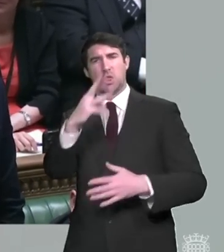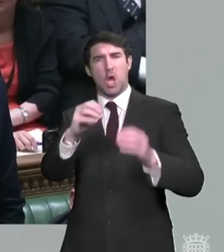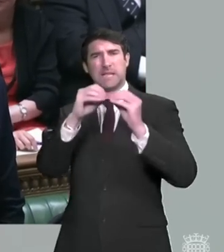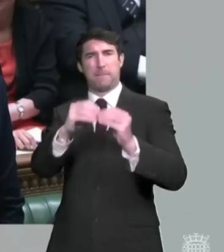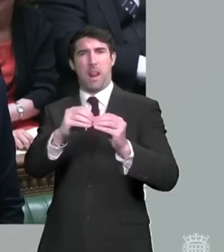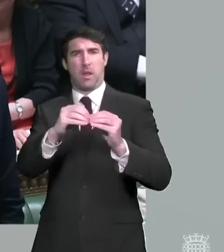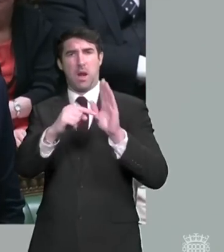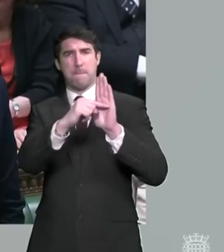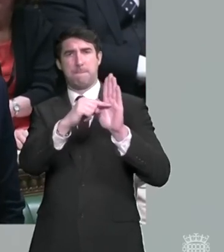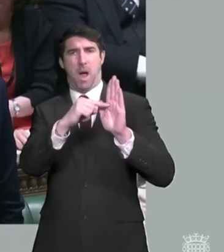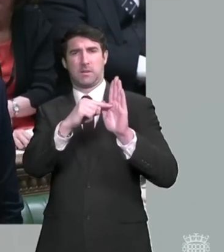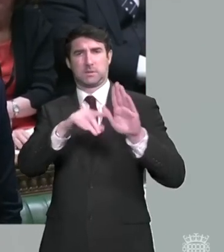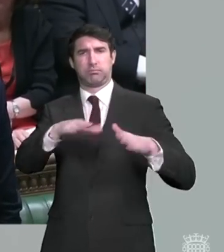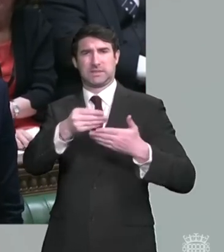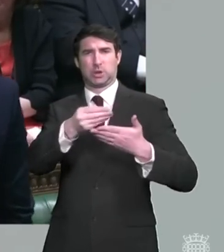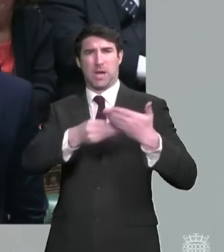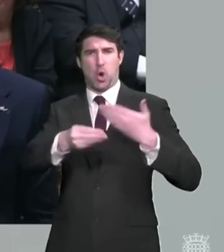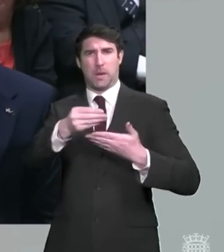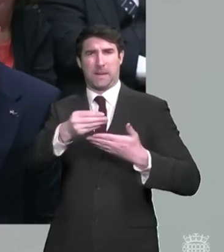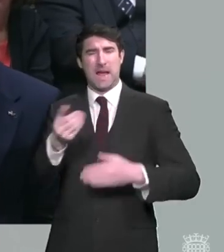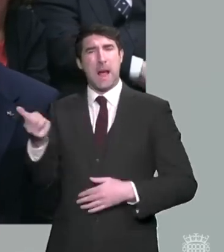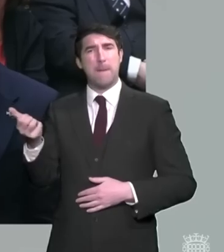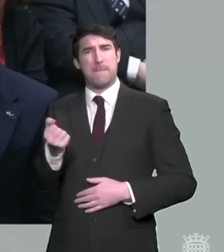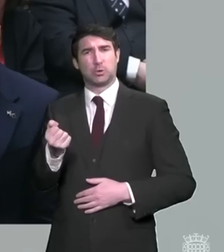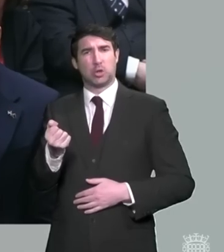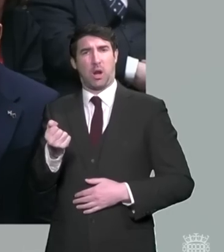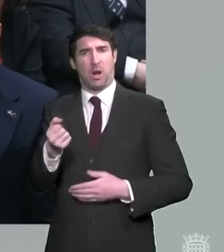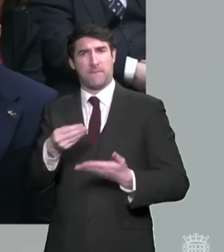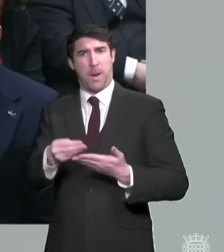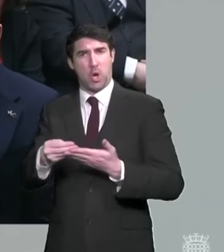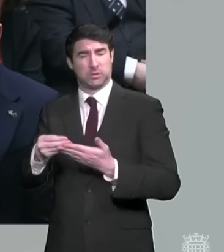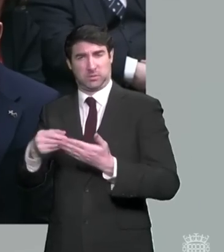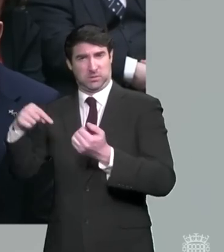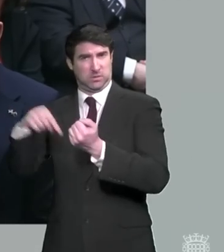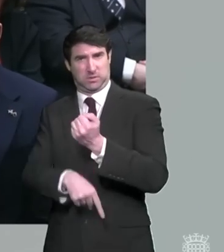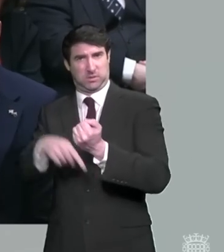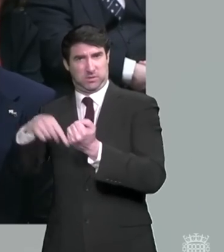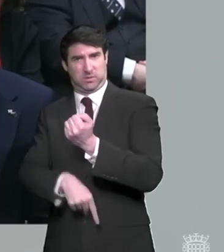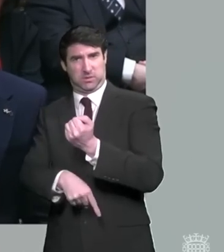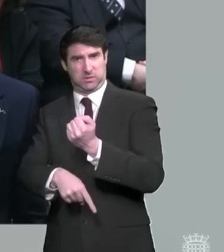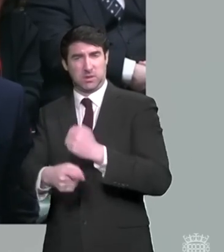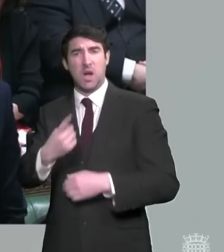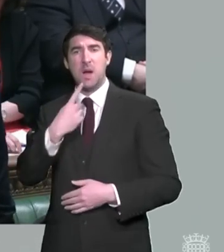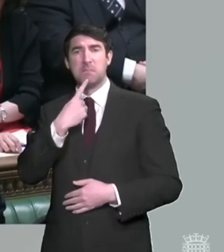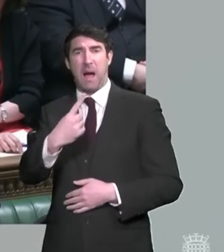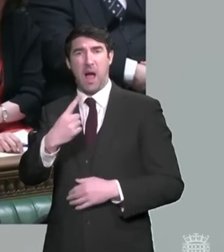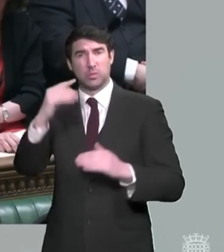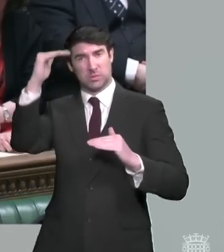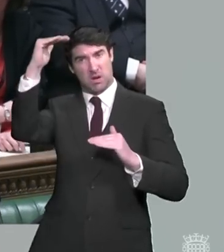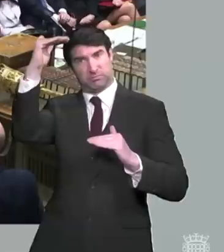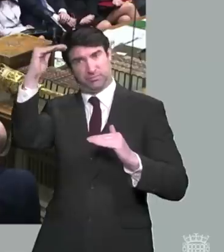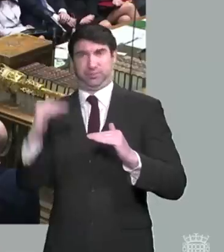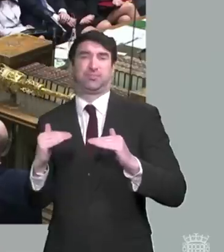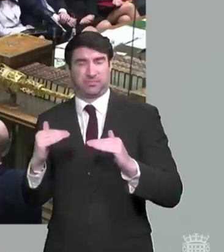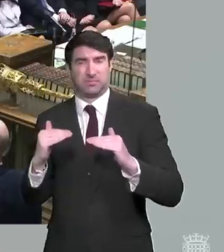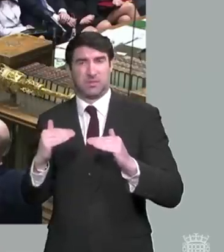funds brought to the brink of collapse. The pound reaching parity with the dollar. And interest rates for mortgage holders right